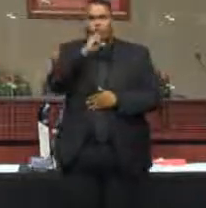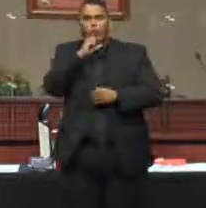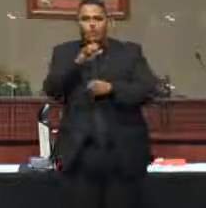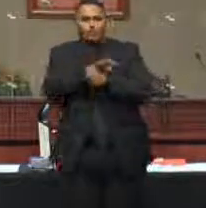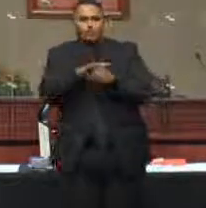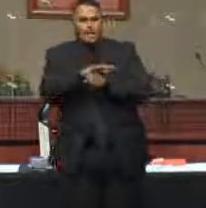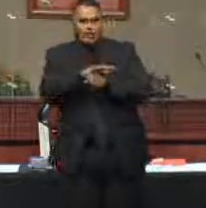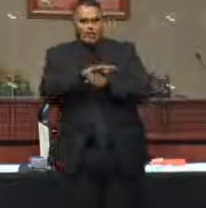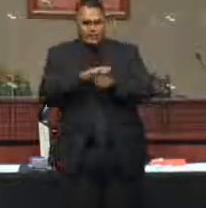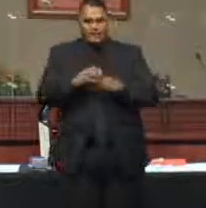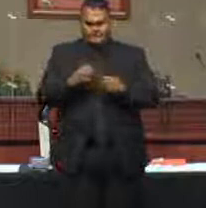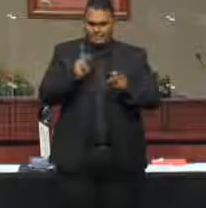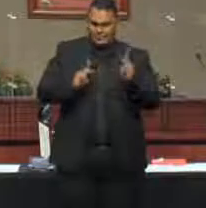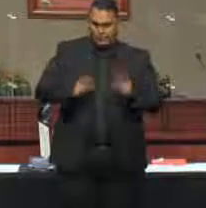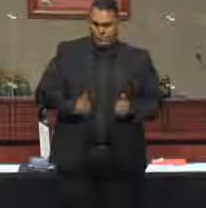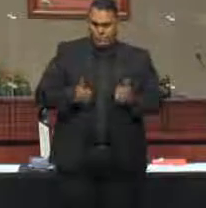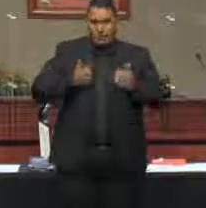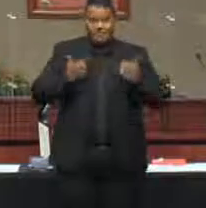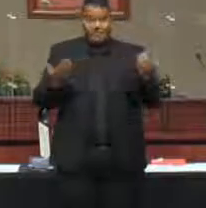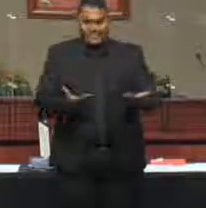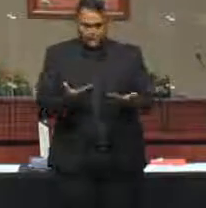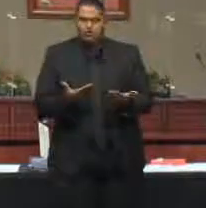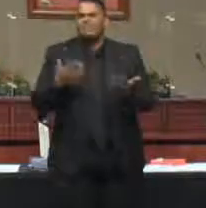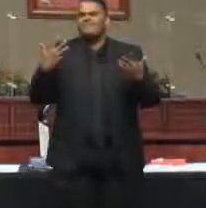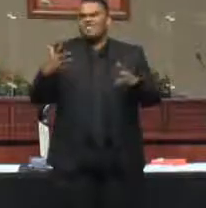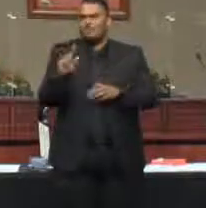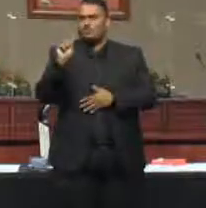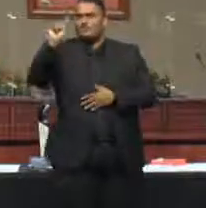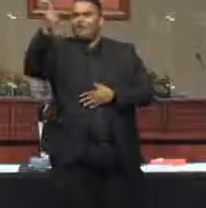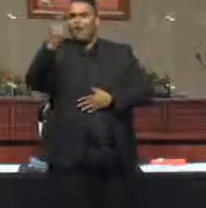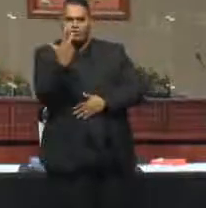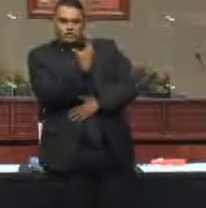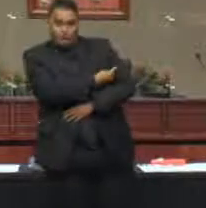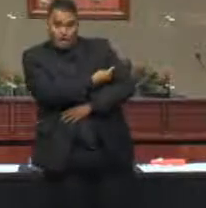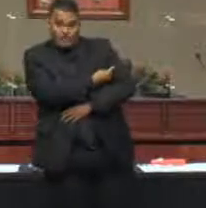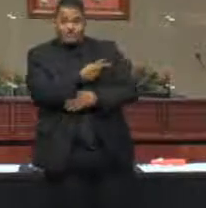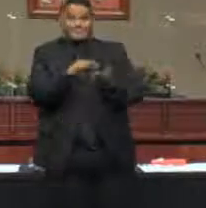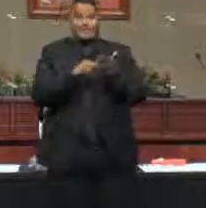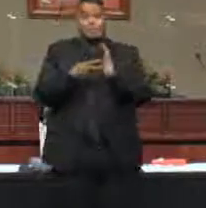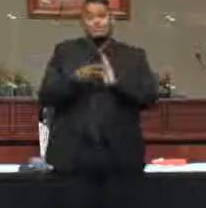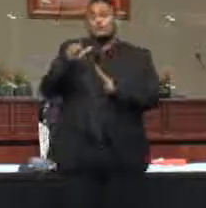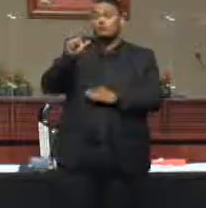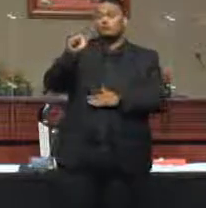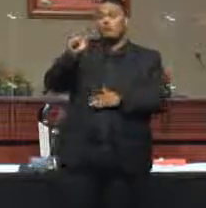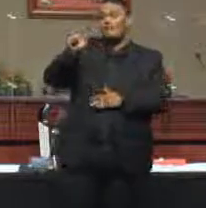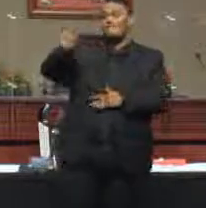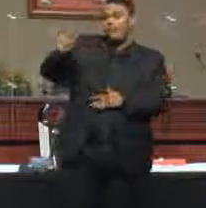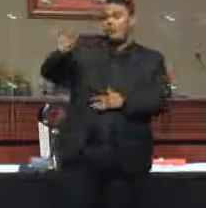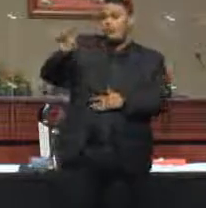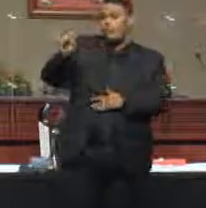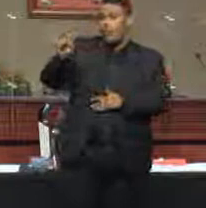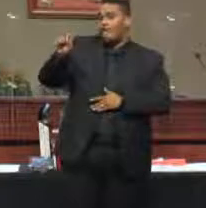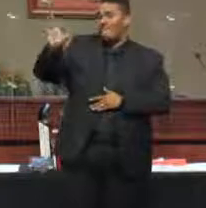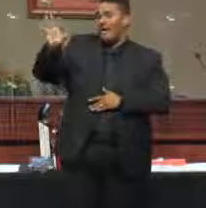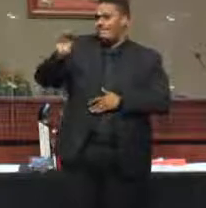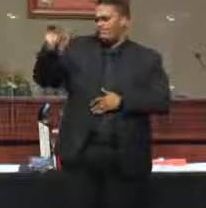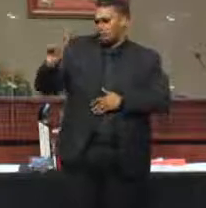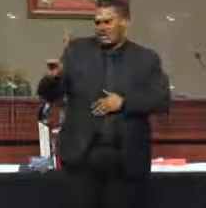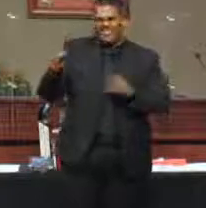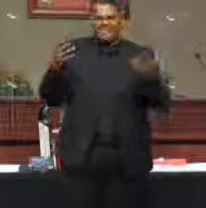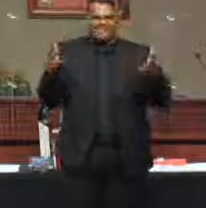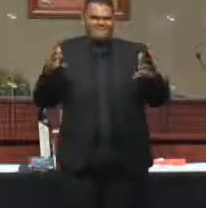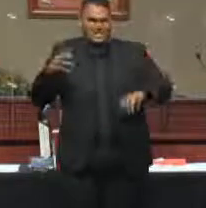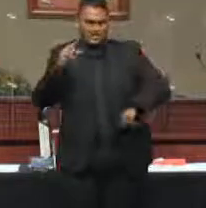shot. We're at 24.5% of our population that has received at least one shot of the